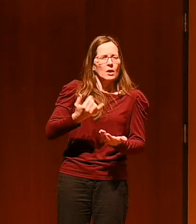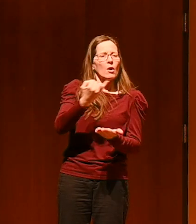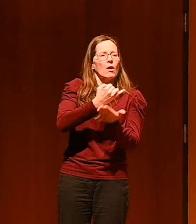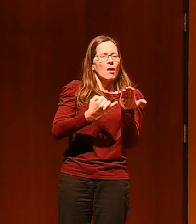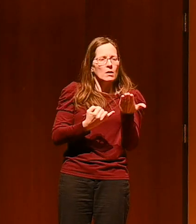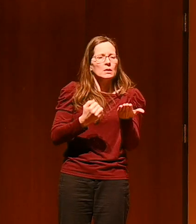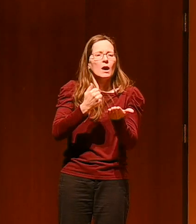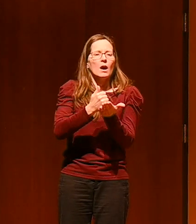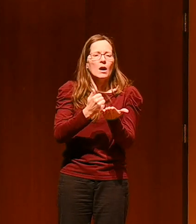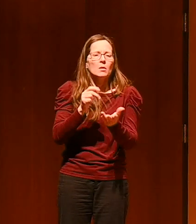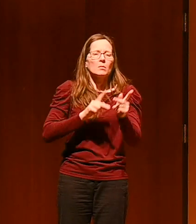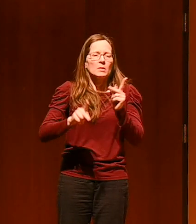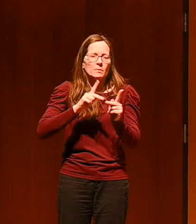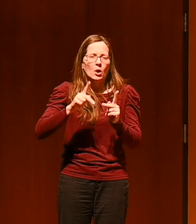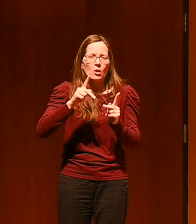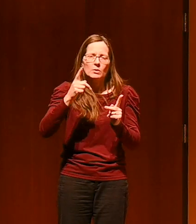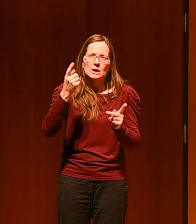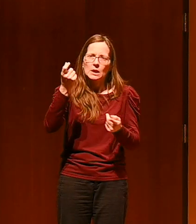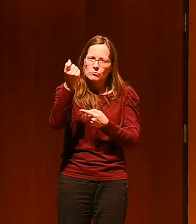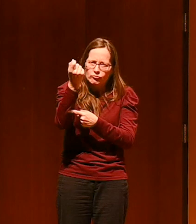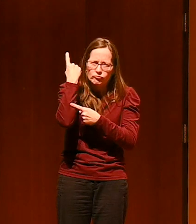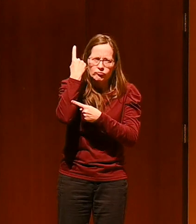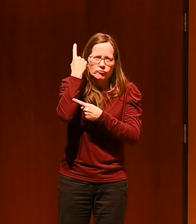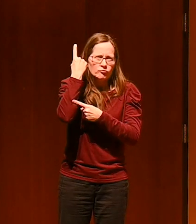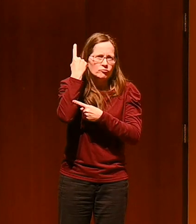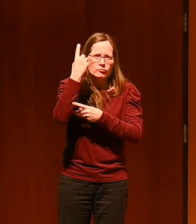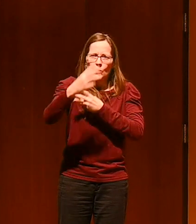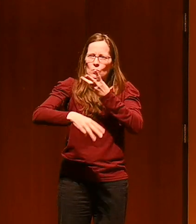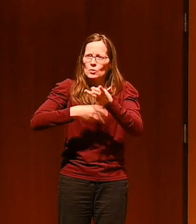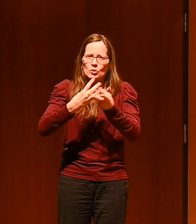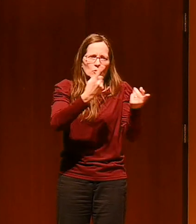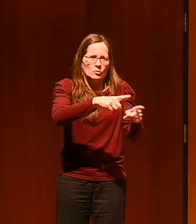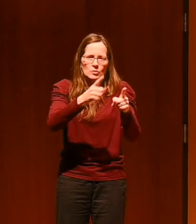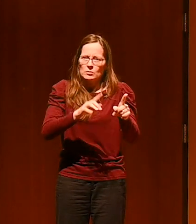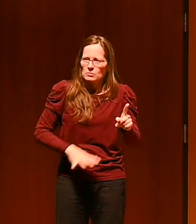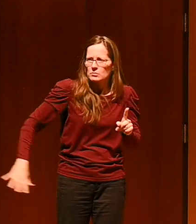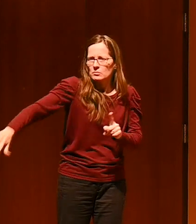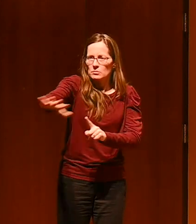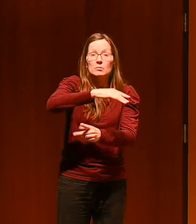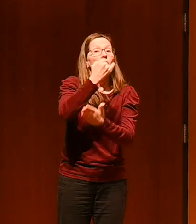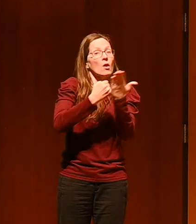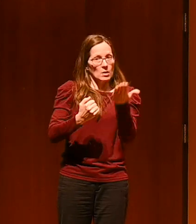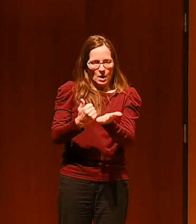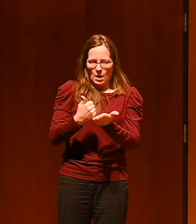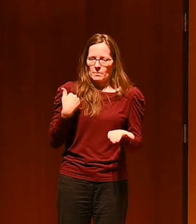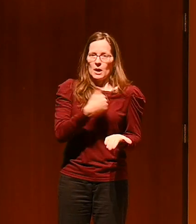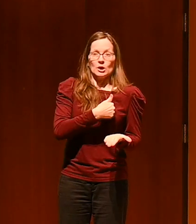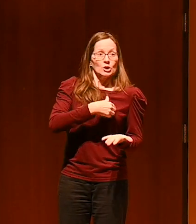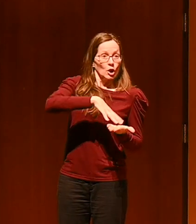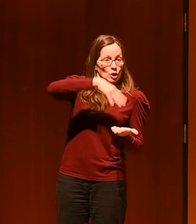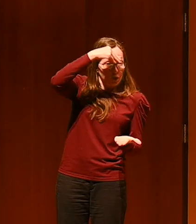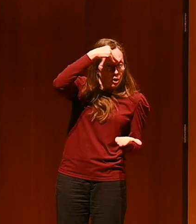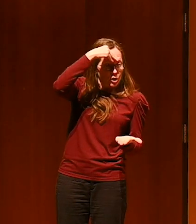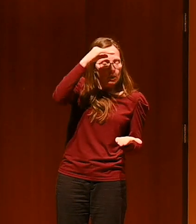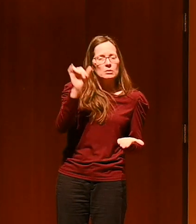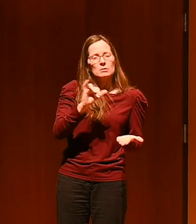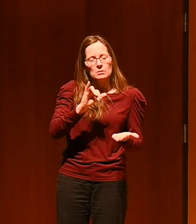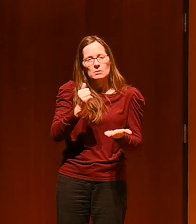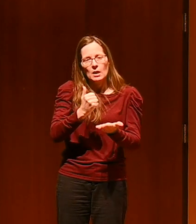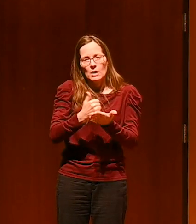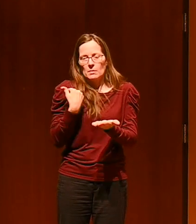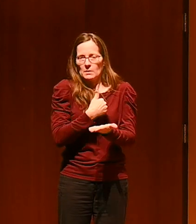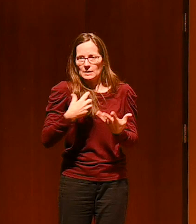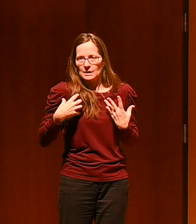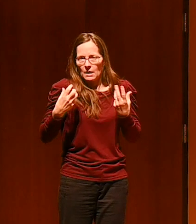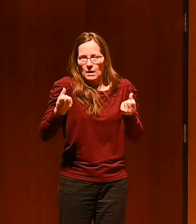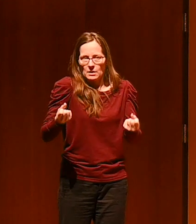world. They help bring communities together. The arts help us learn, and the arts help us heal. So, the Maryland